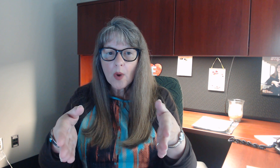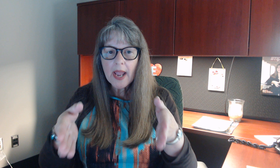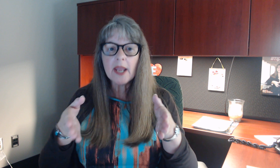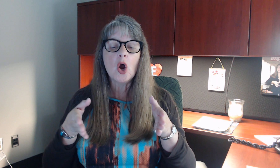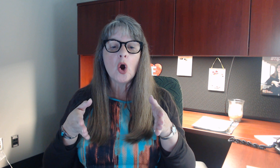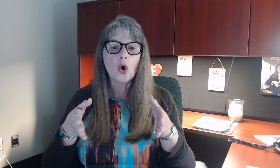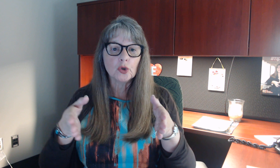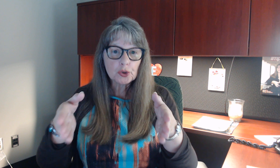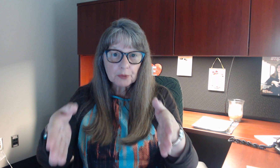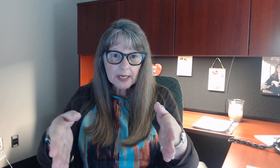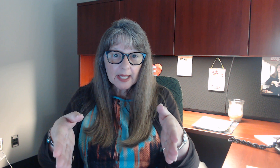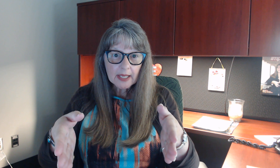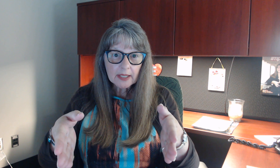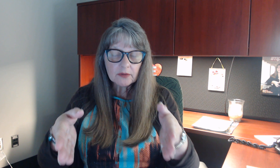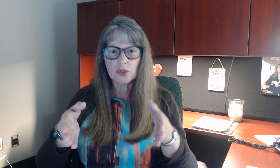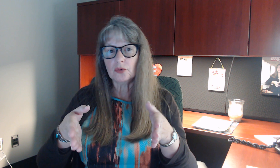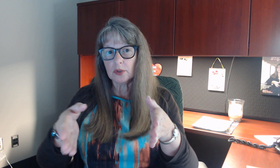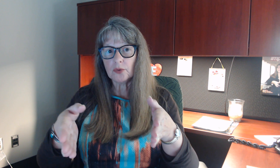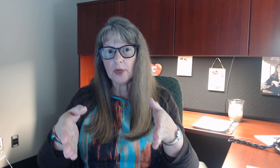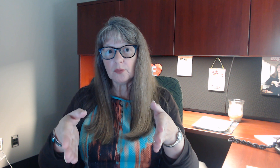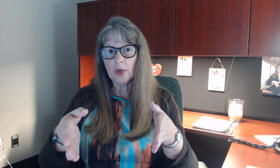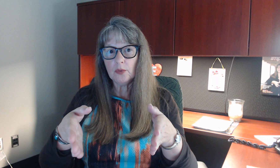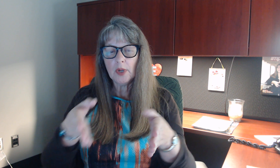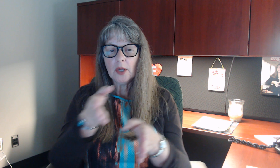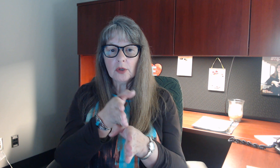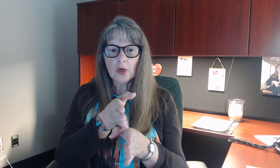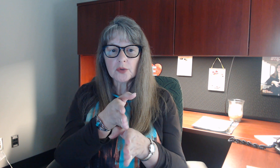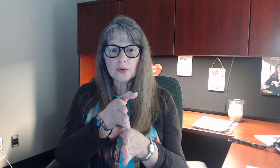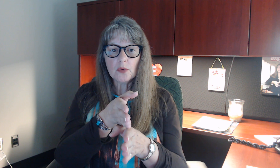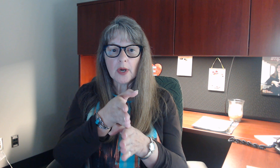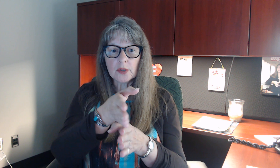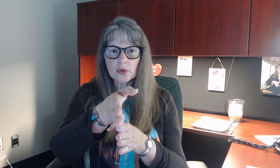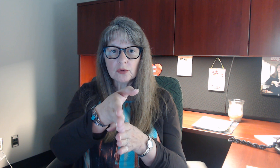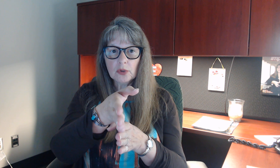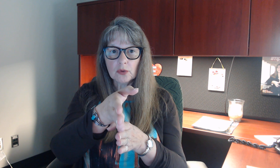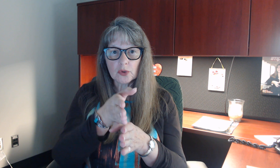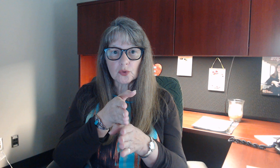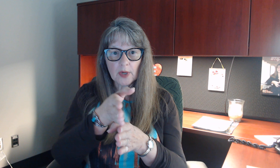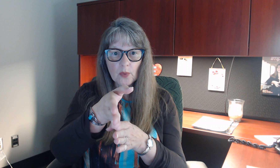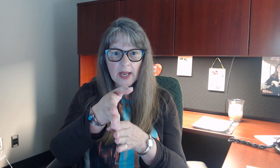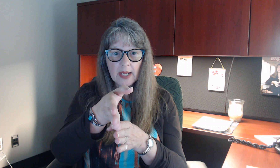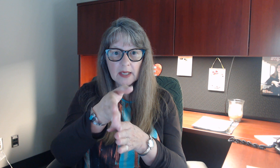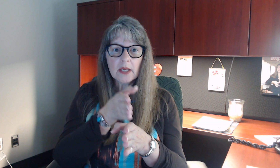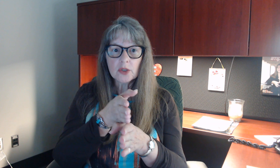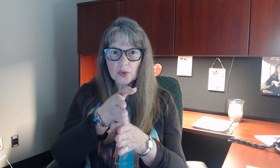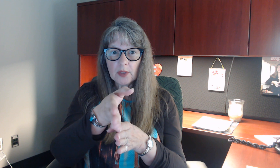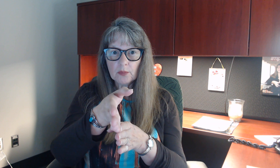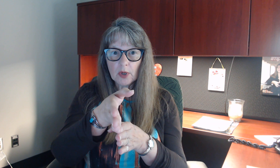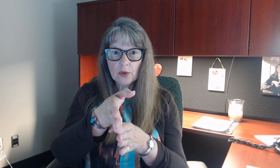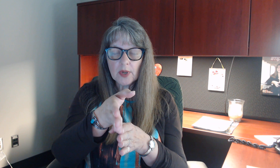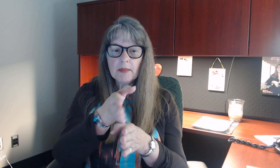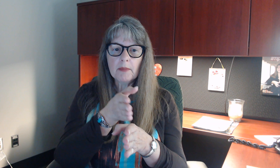hallway or straight ahead, a straight road. You can also do a straight way. Straight road. Remember we